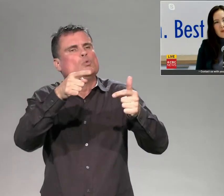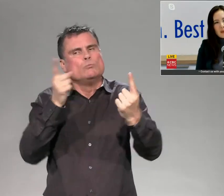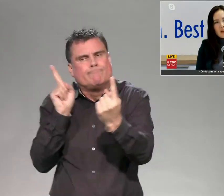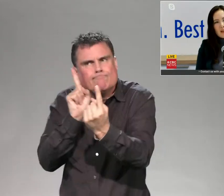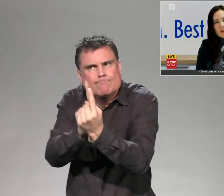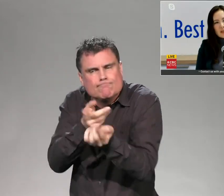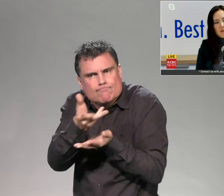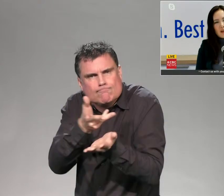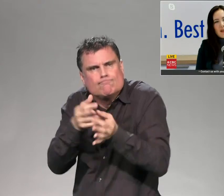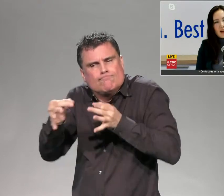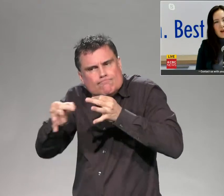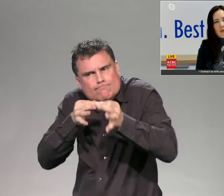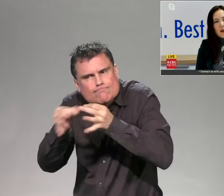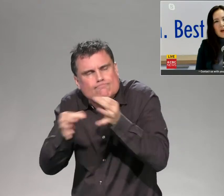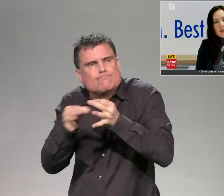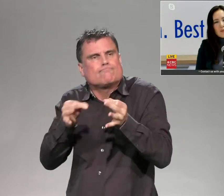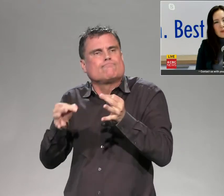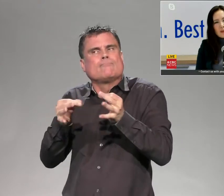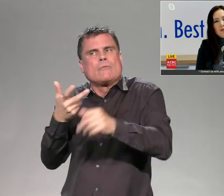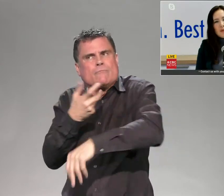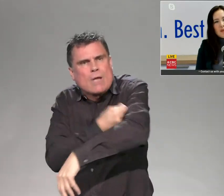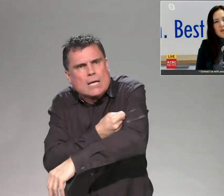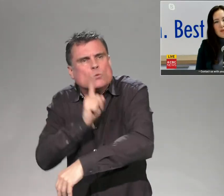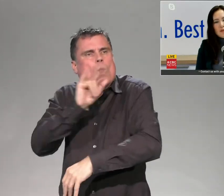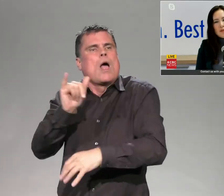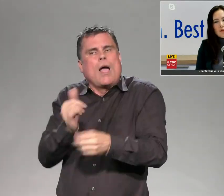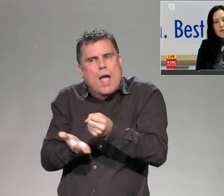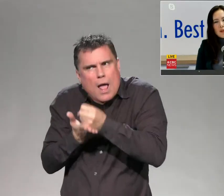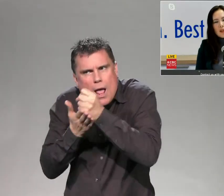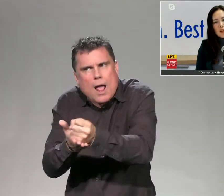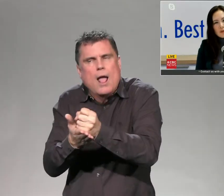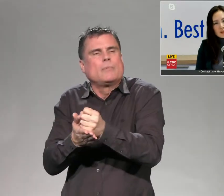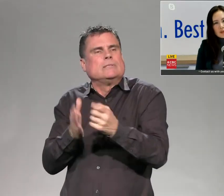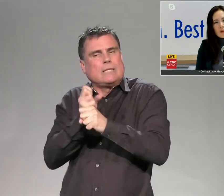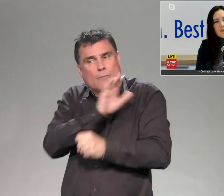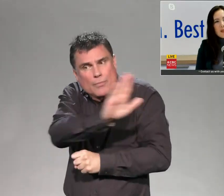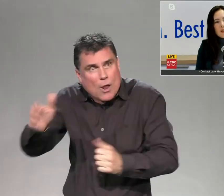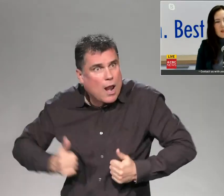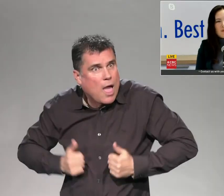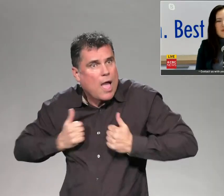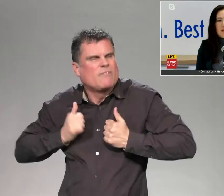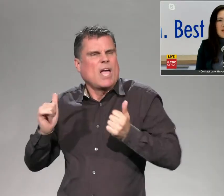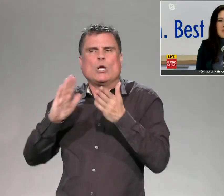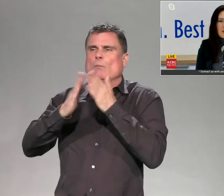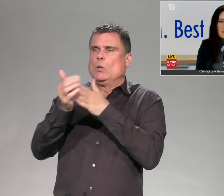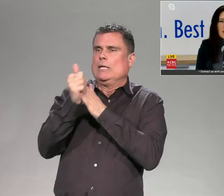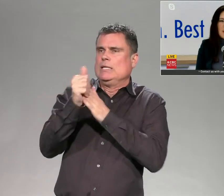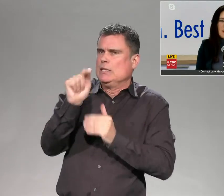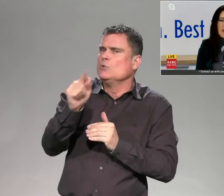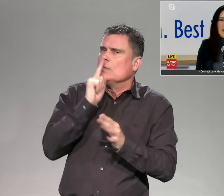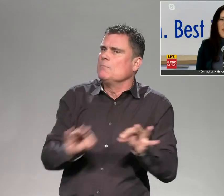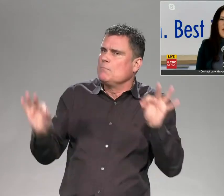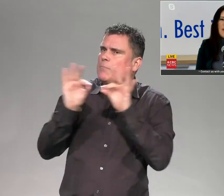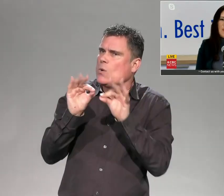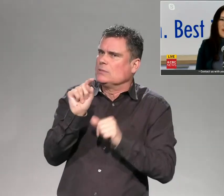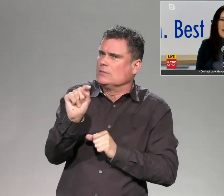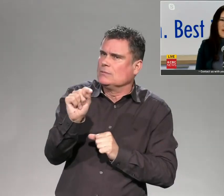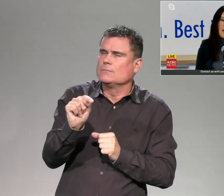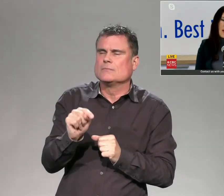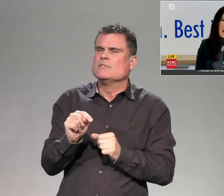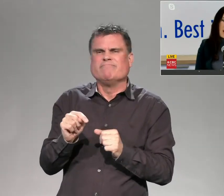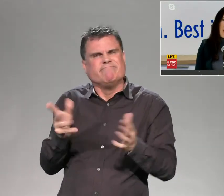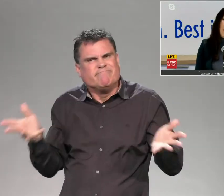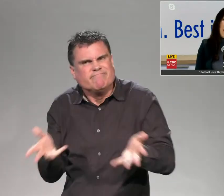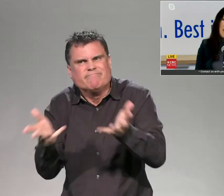endeavor that we're engaging in right now has been critical to increased uptake in our First Nations communities, as well as with